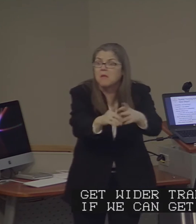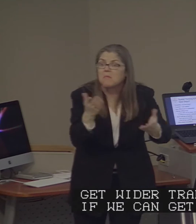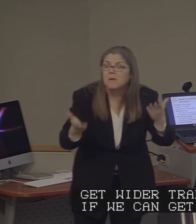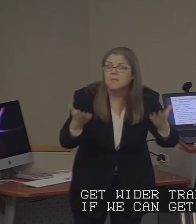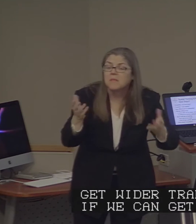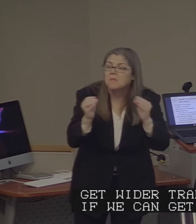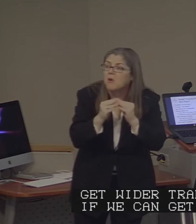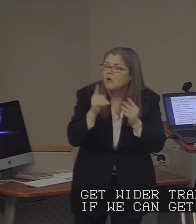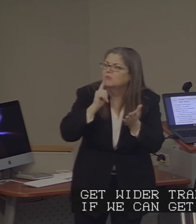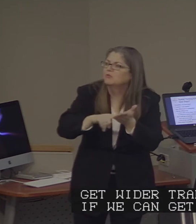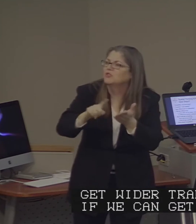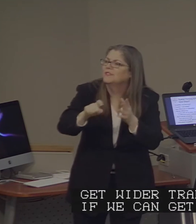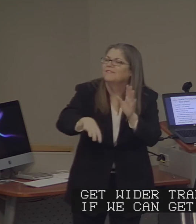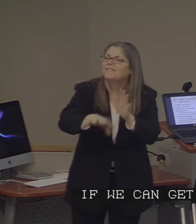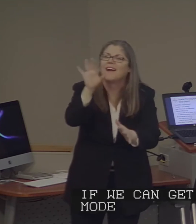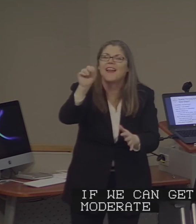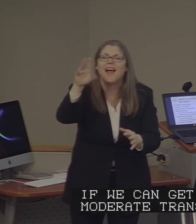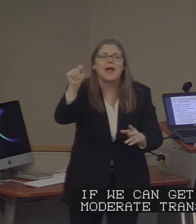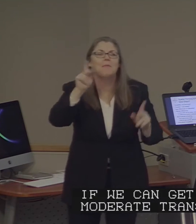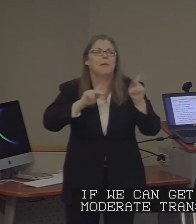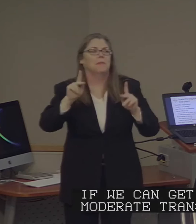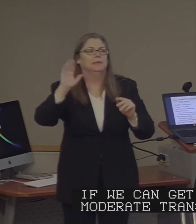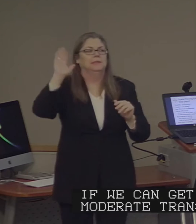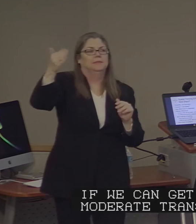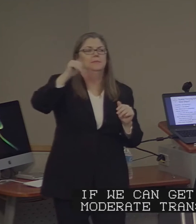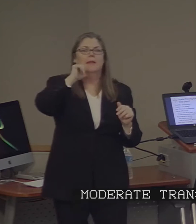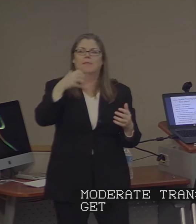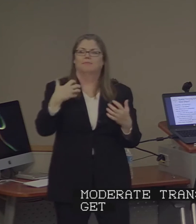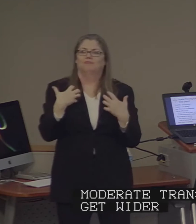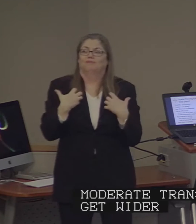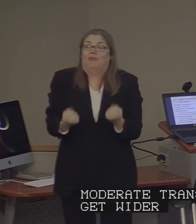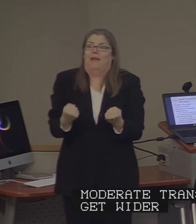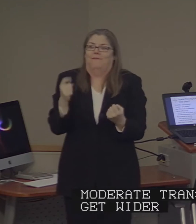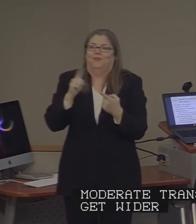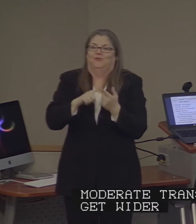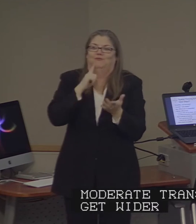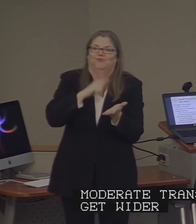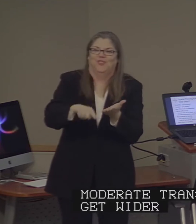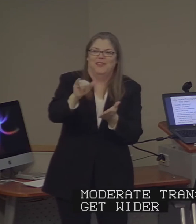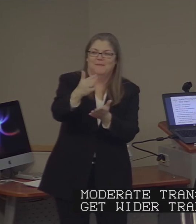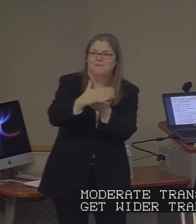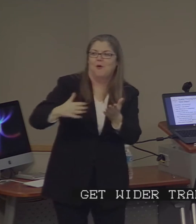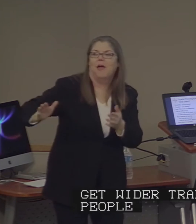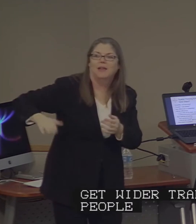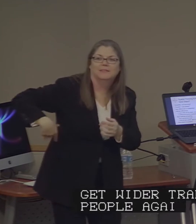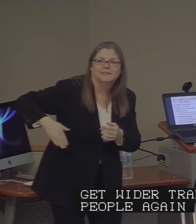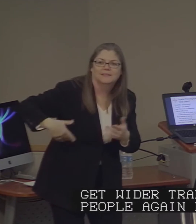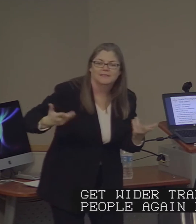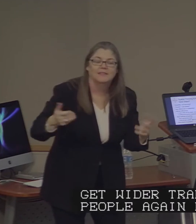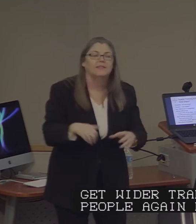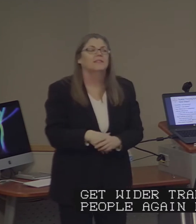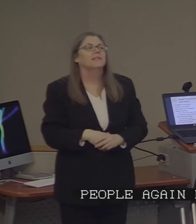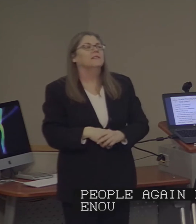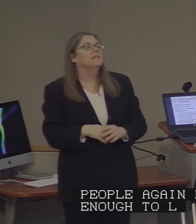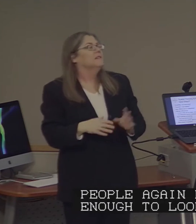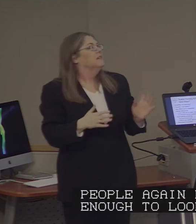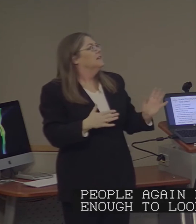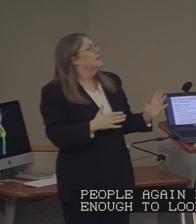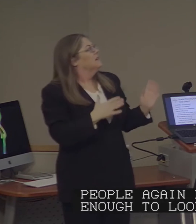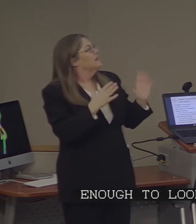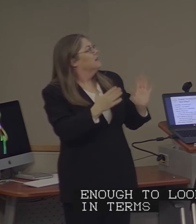People haven't, again, been really brave enough to look yet. In terms of age differences, it's